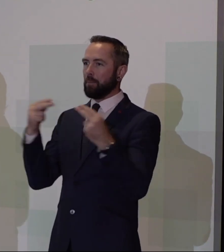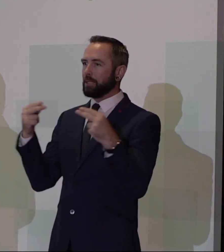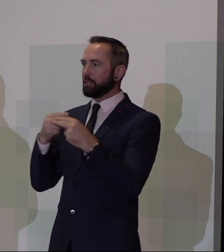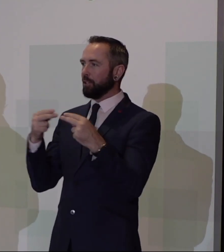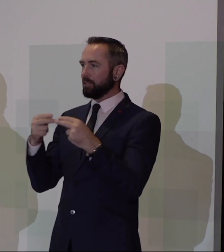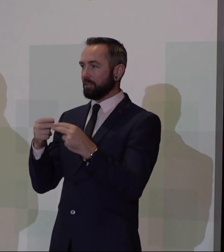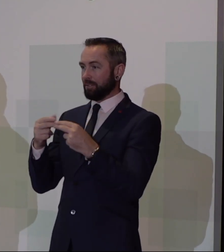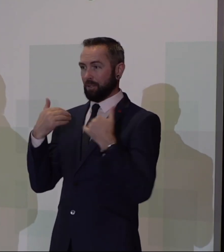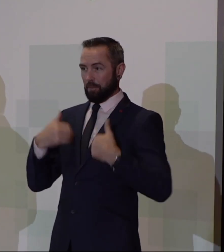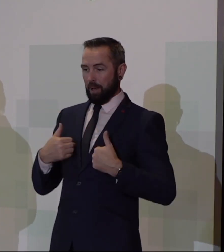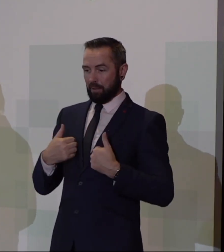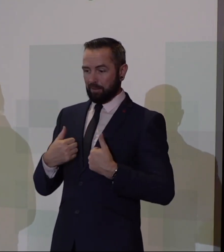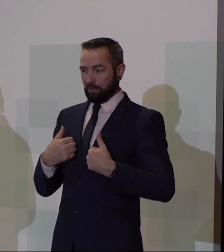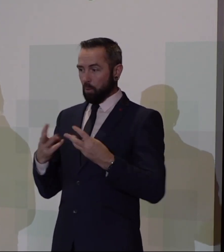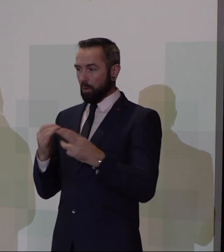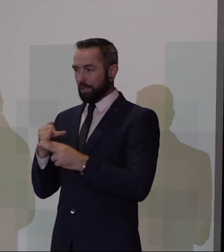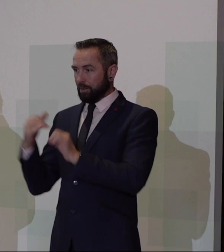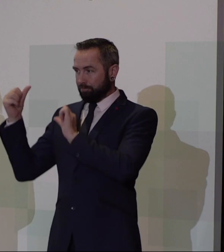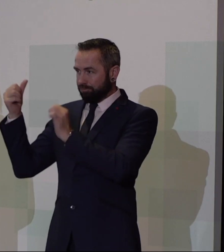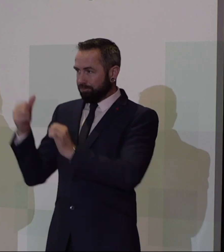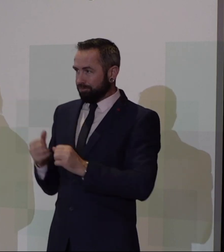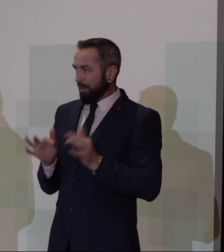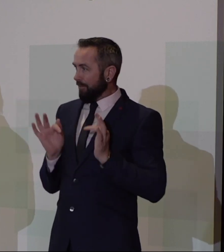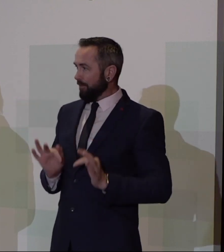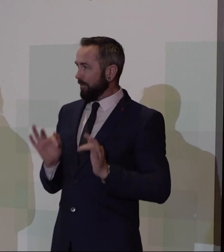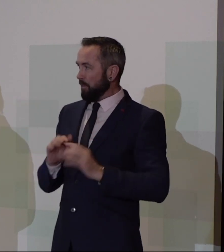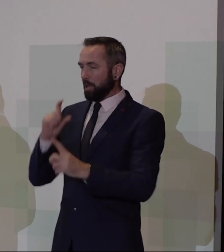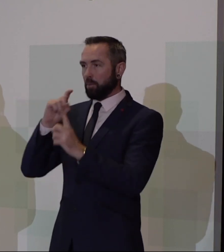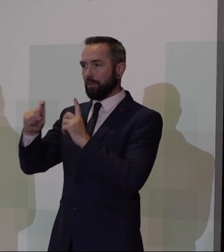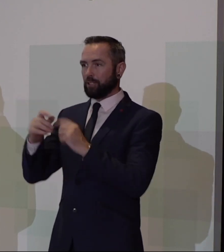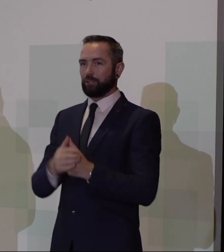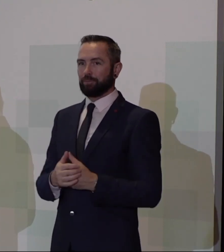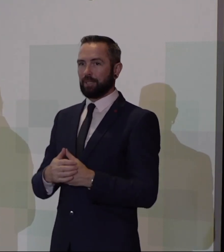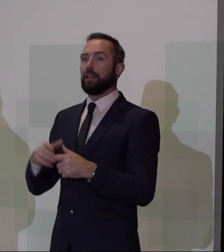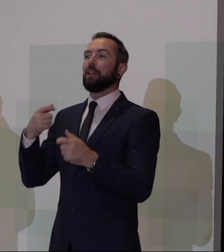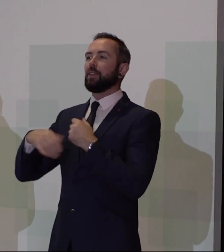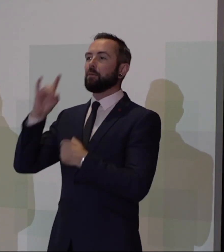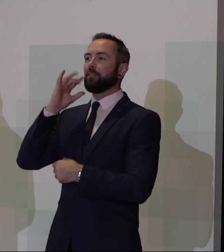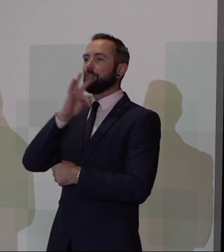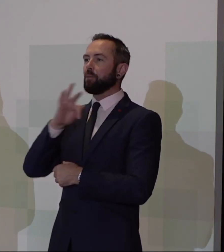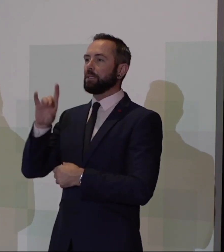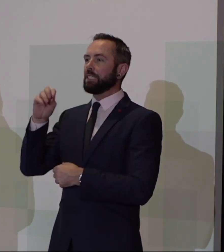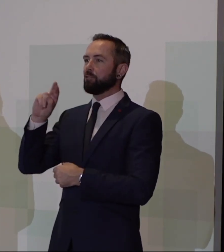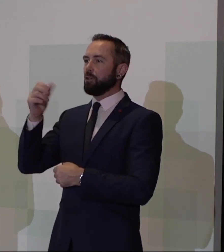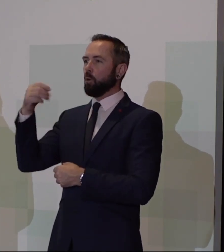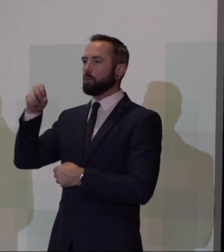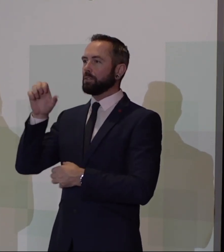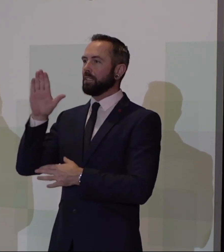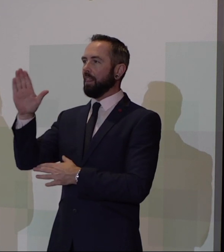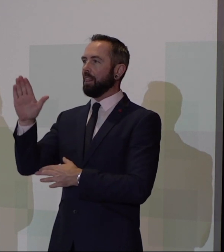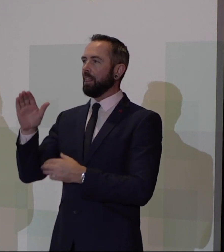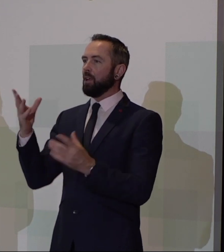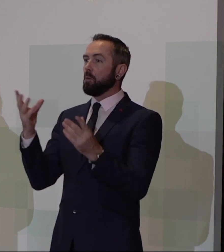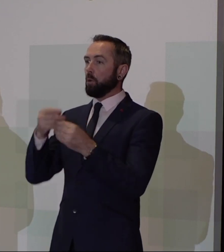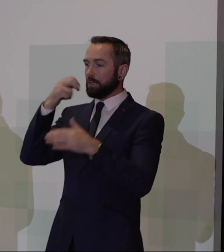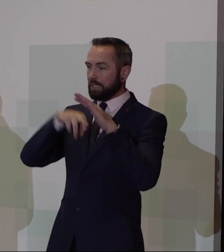what's often considered to be a traditionally feminised profession. And then we'll hear from Deirdre O'Neill, who is both a